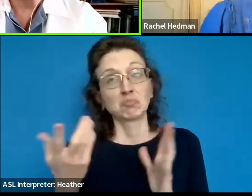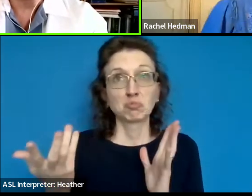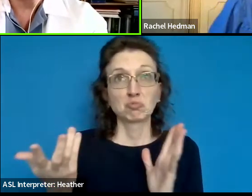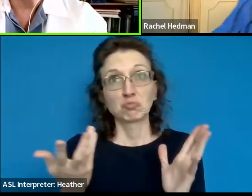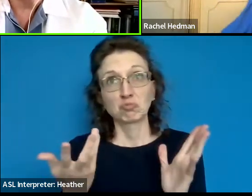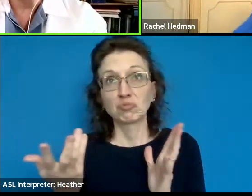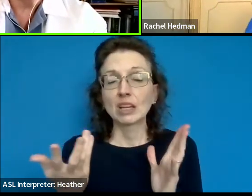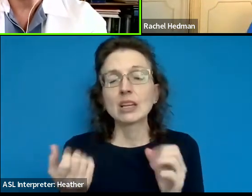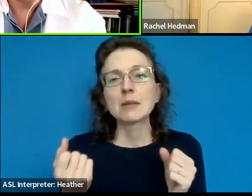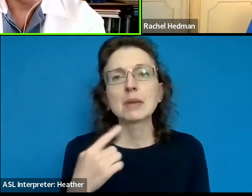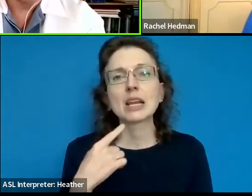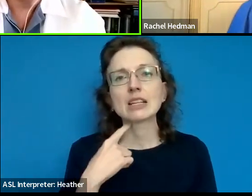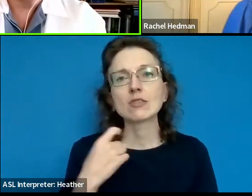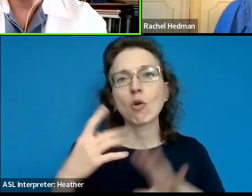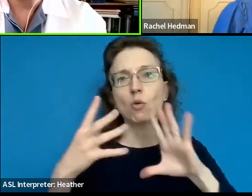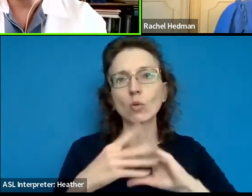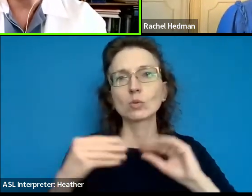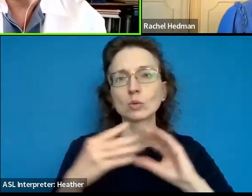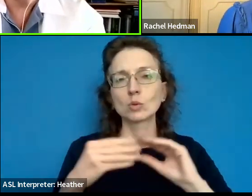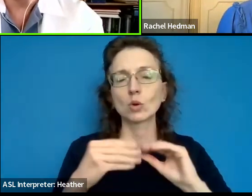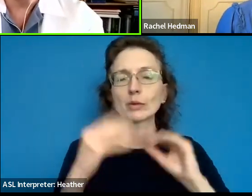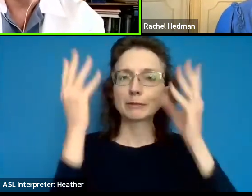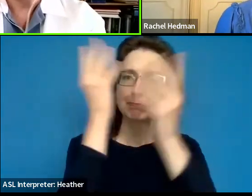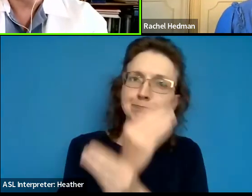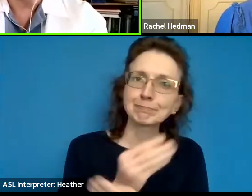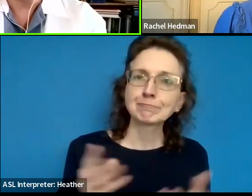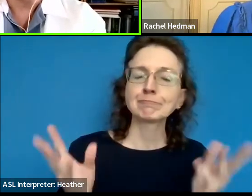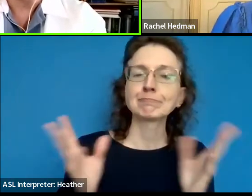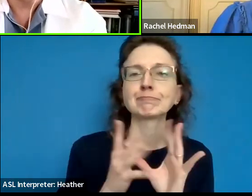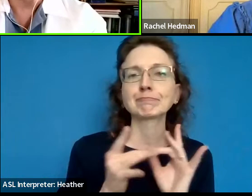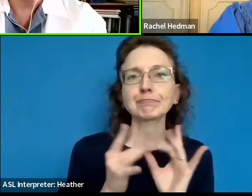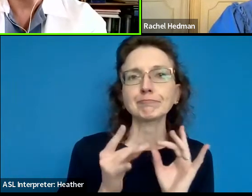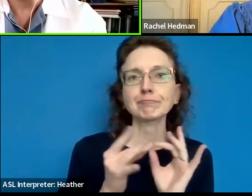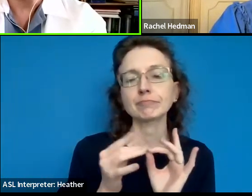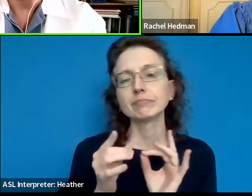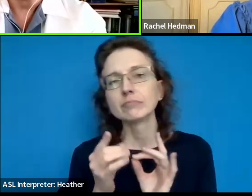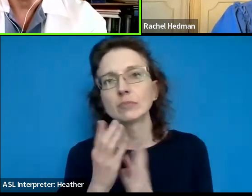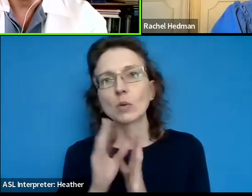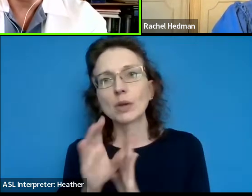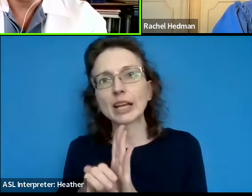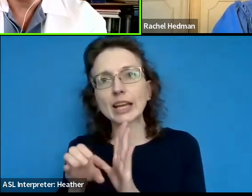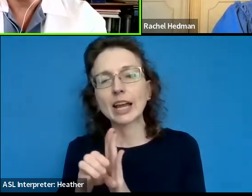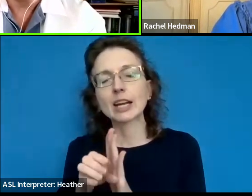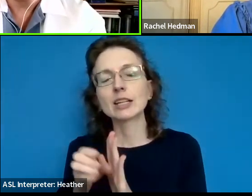In a lot of Tongan stories, you would tell the story, but then there would be part where the character is singing